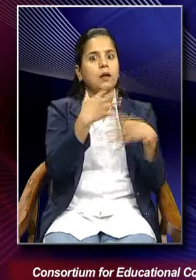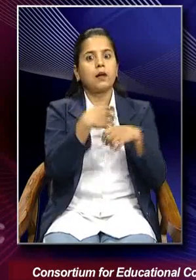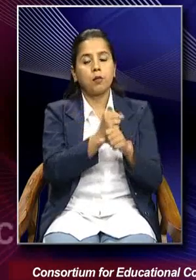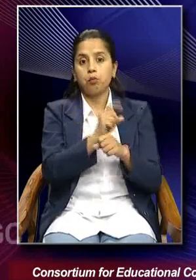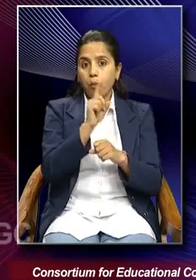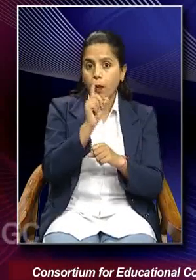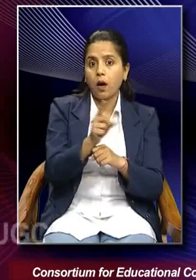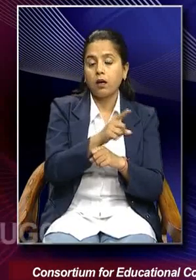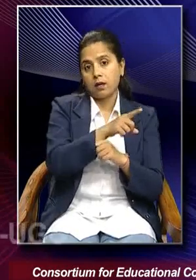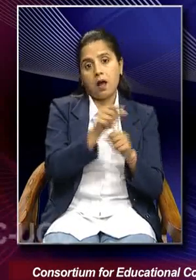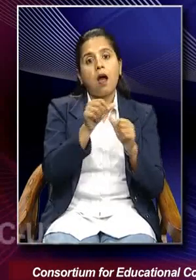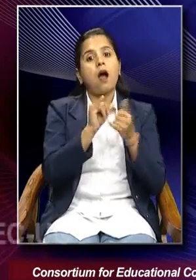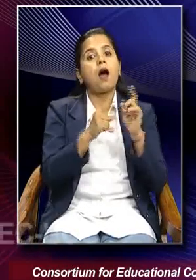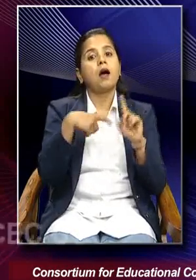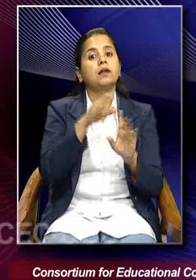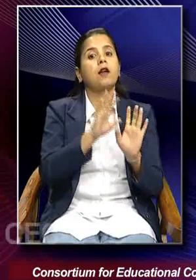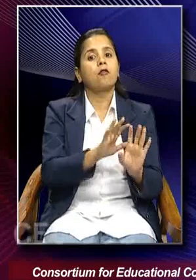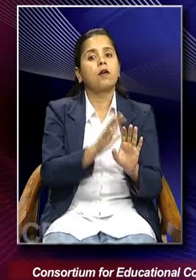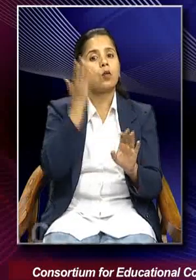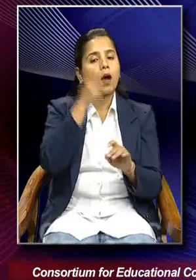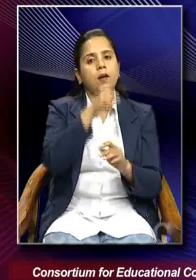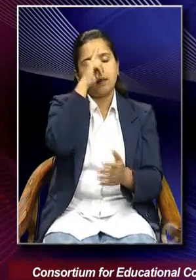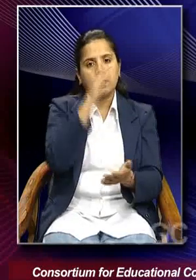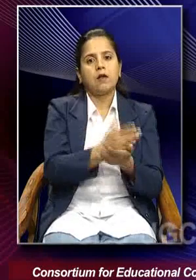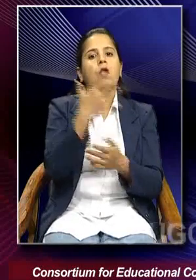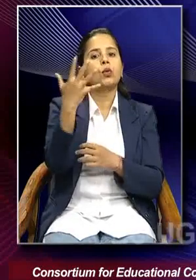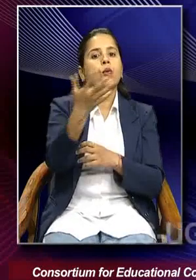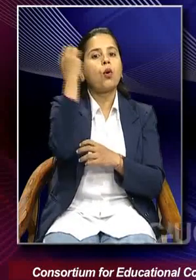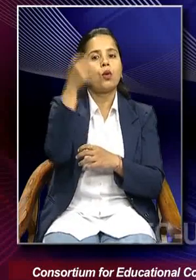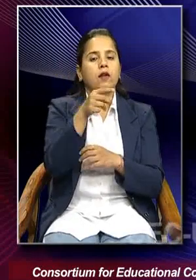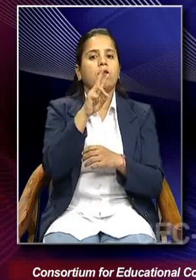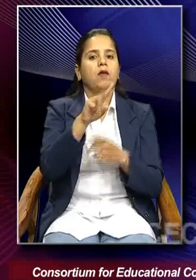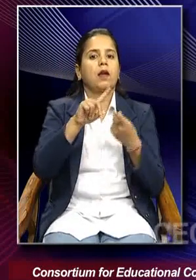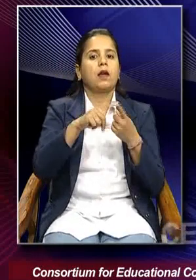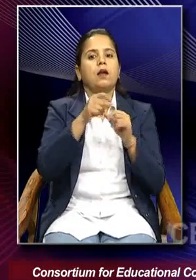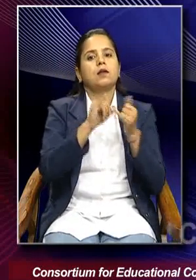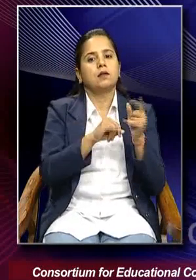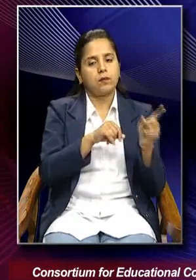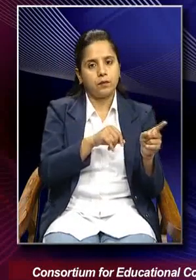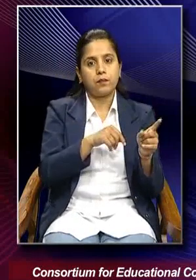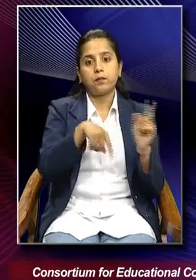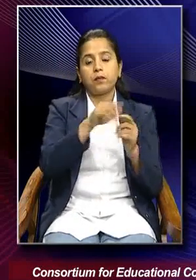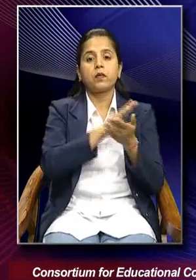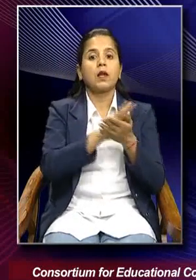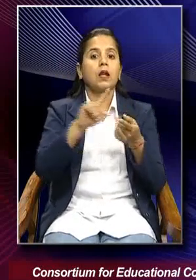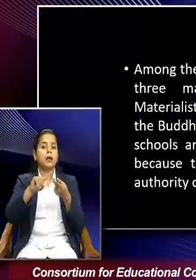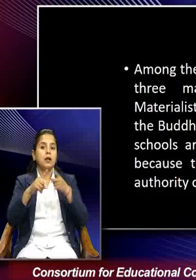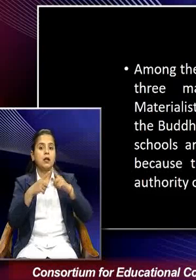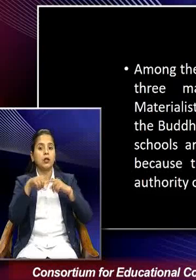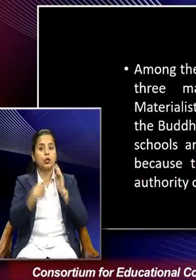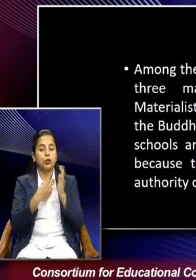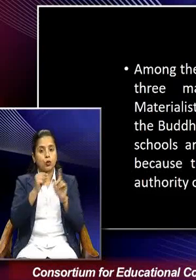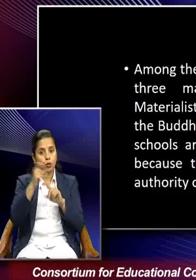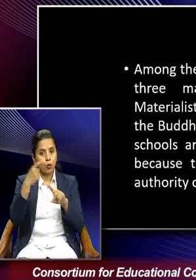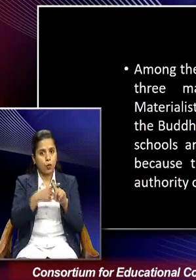they are Astic. Why? Because they believe in the authority of Vedas. Among the heterodox systems, the